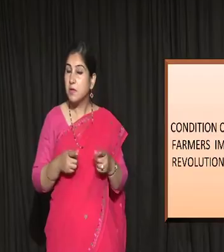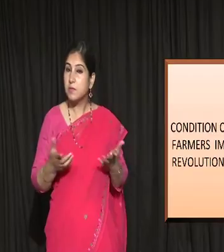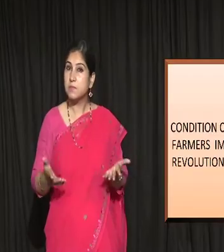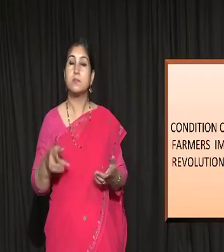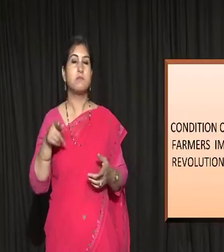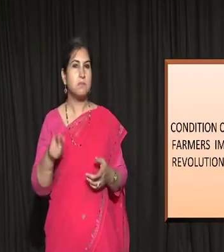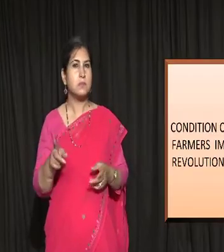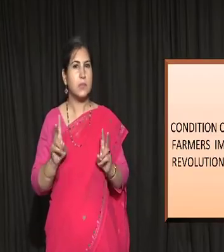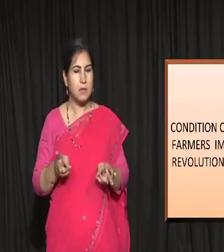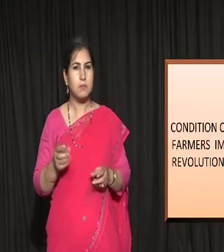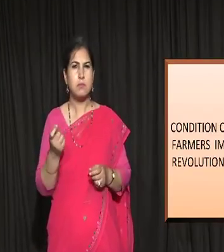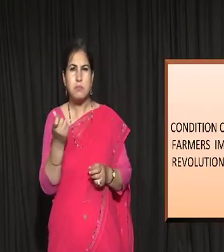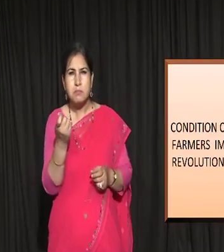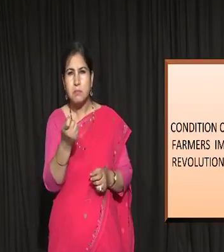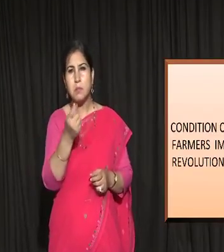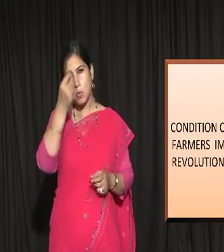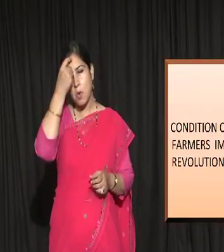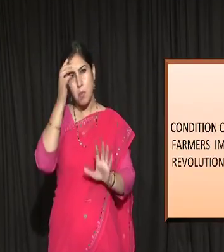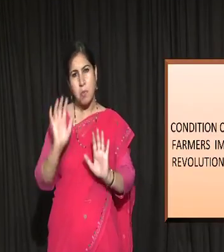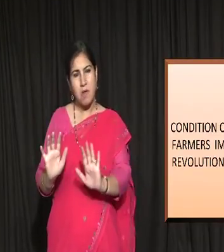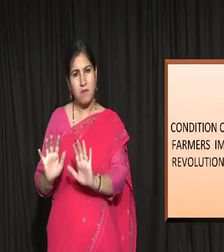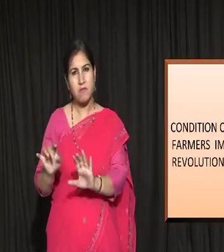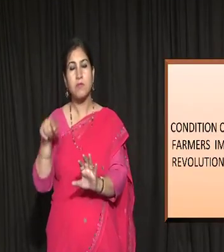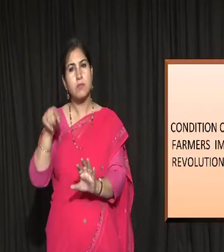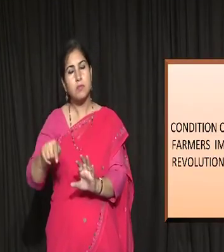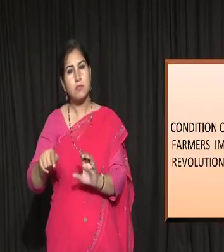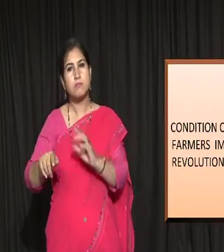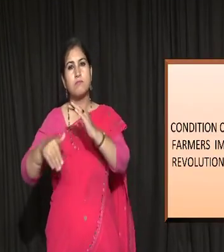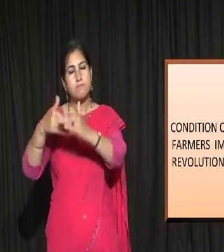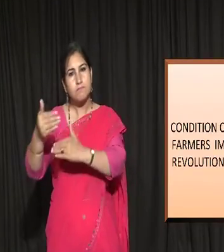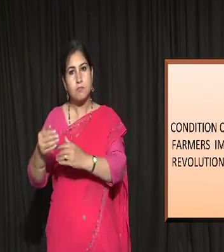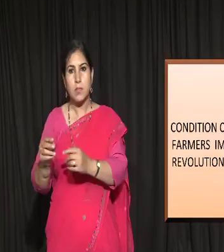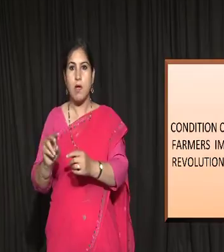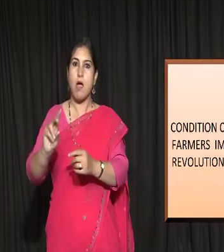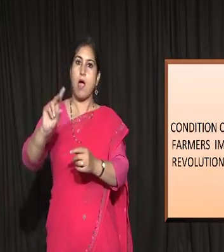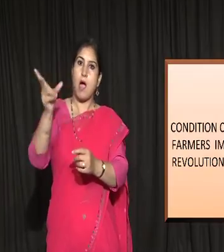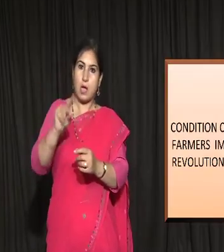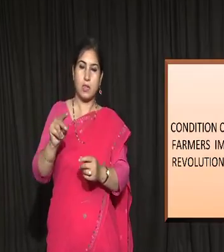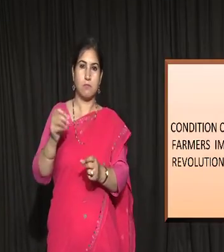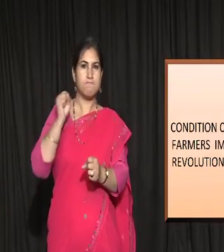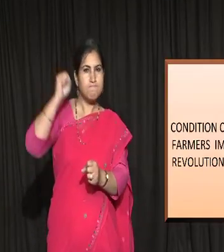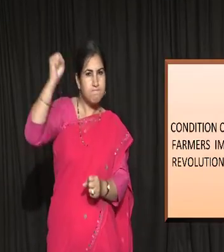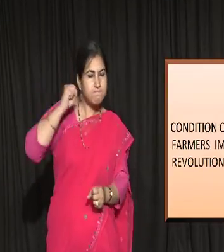However, there were still some problems which led to the beginning of another revolution in the year